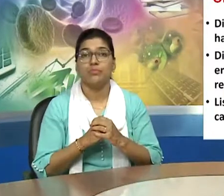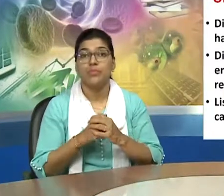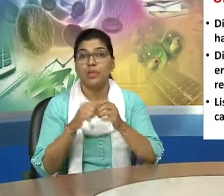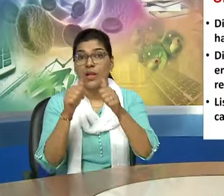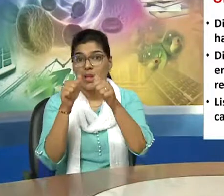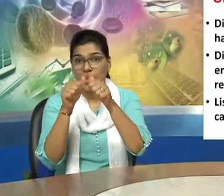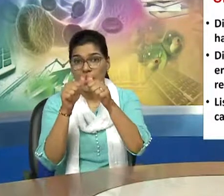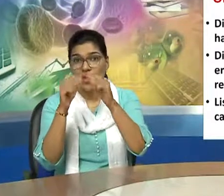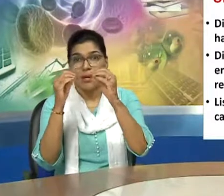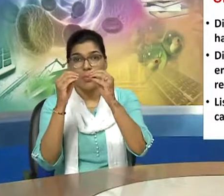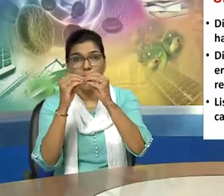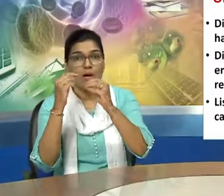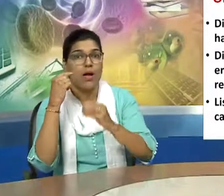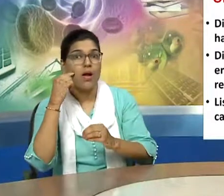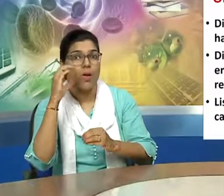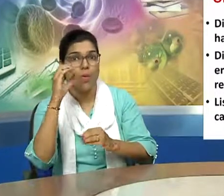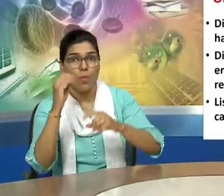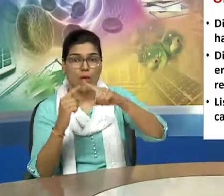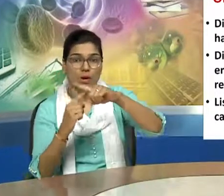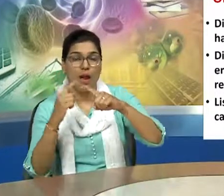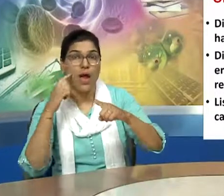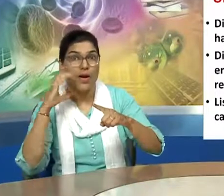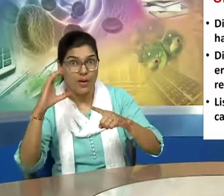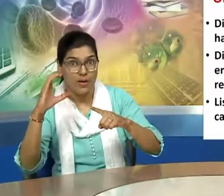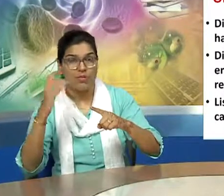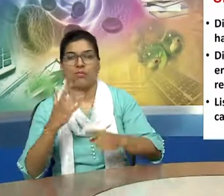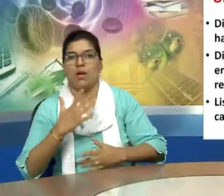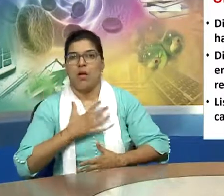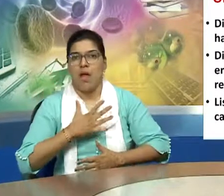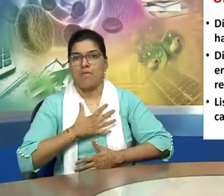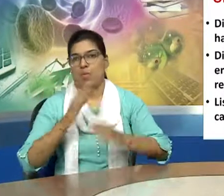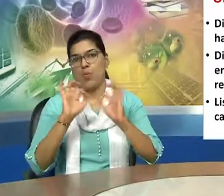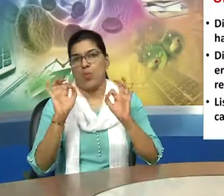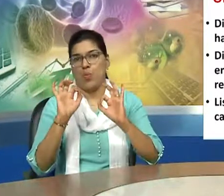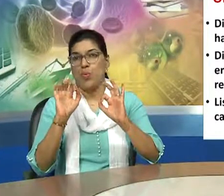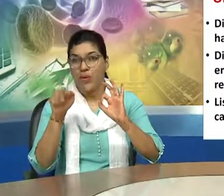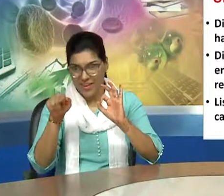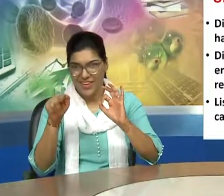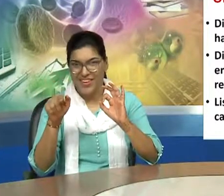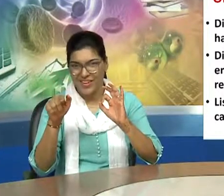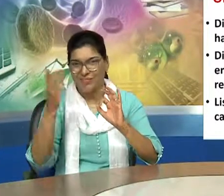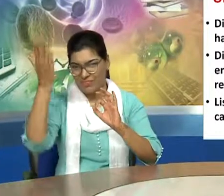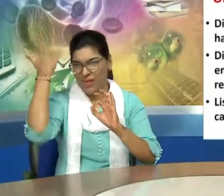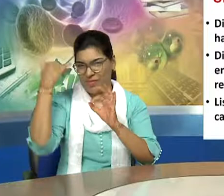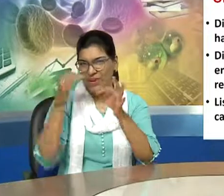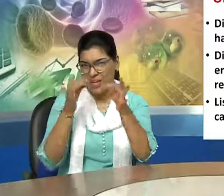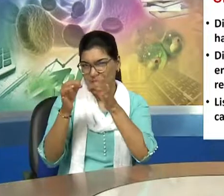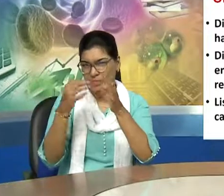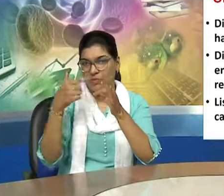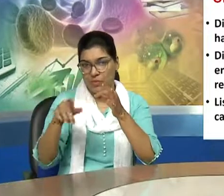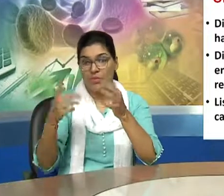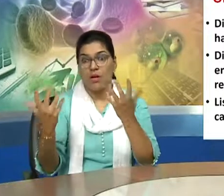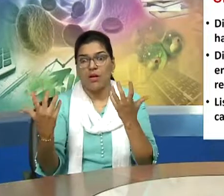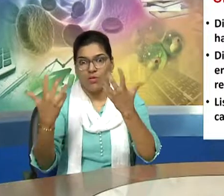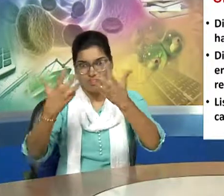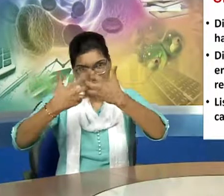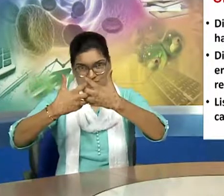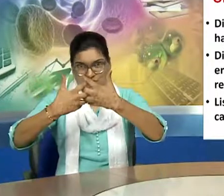abiotic resources. As we already have understood about the biotic and